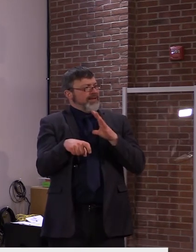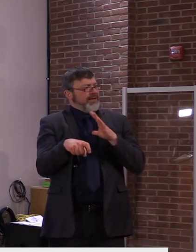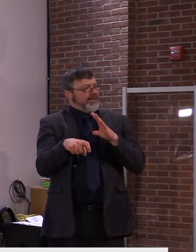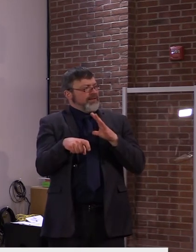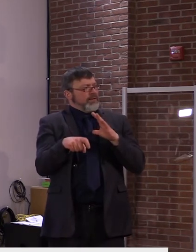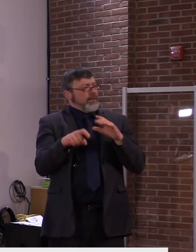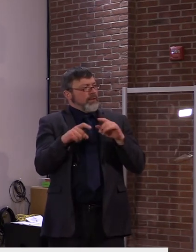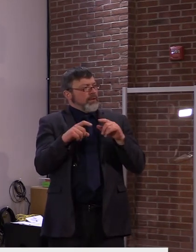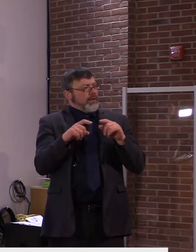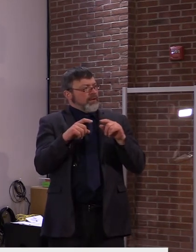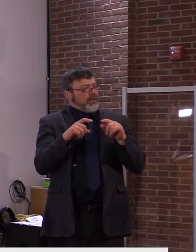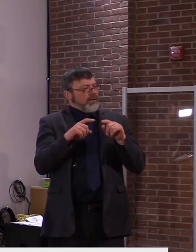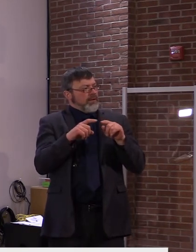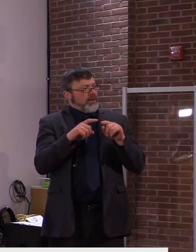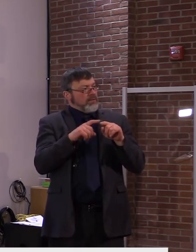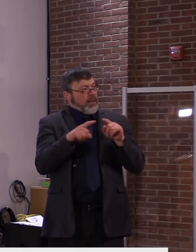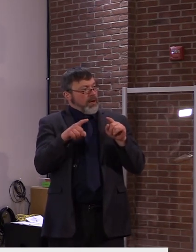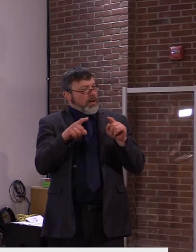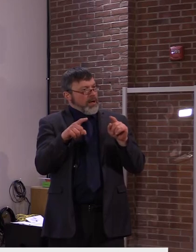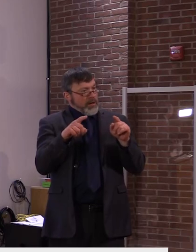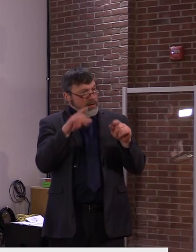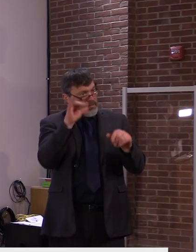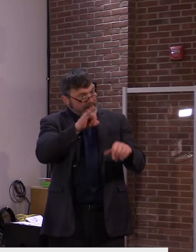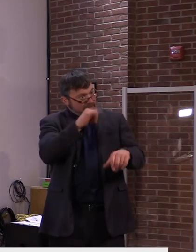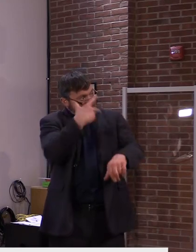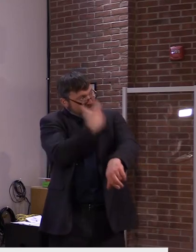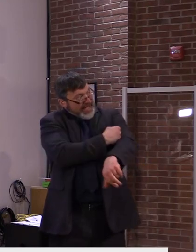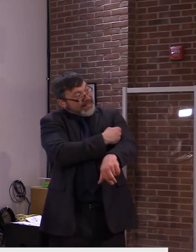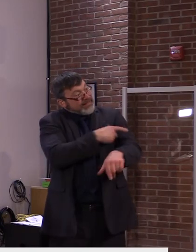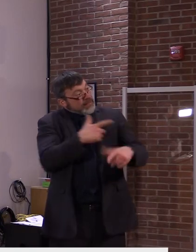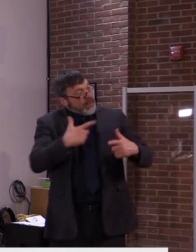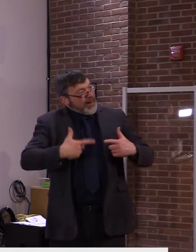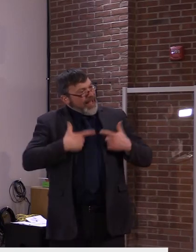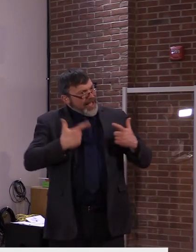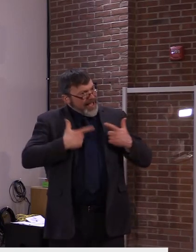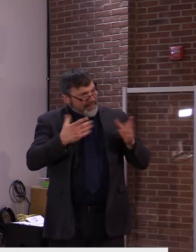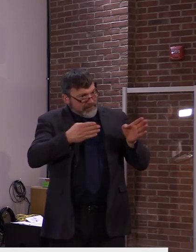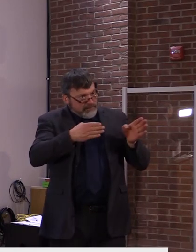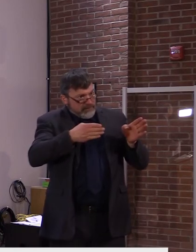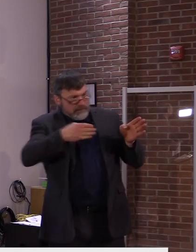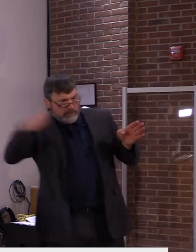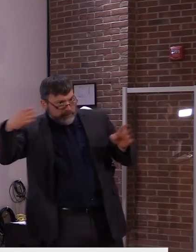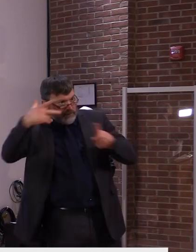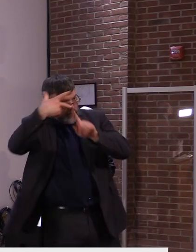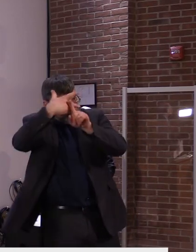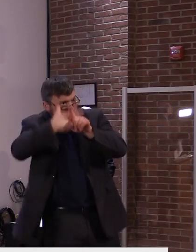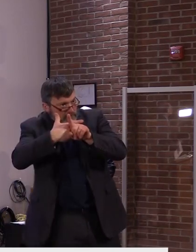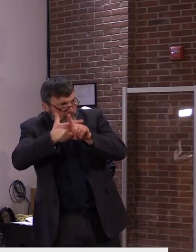Thanks for asking that question, because I want to be very clear about this. The CDC is being